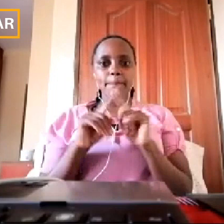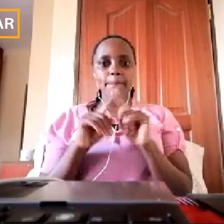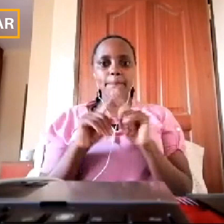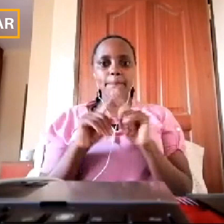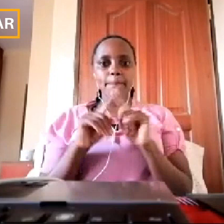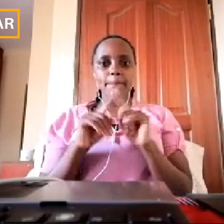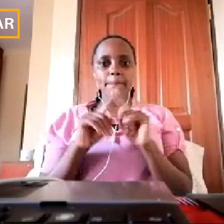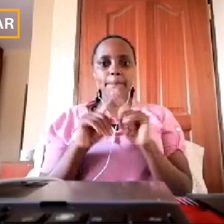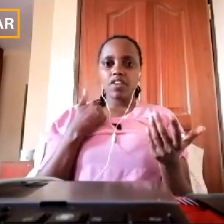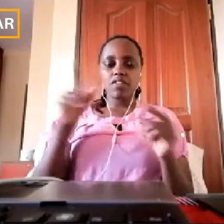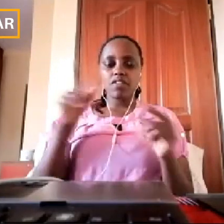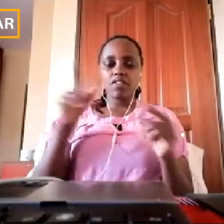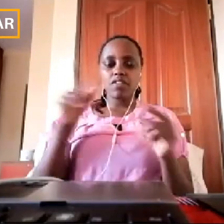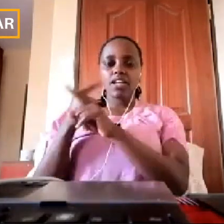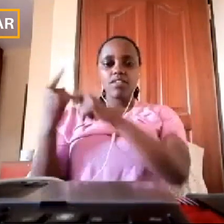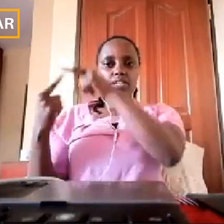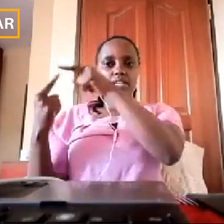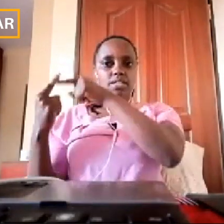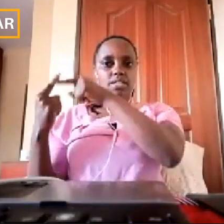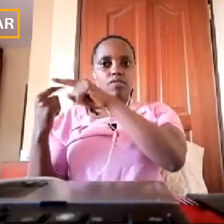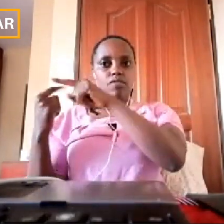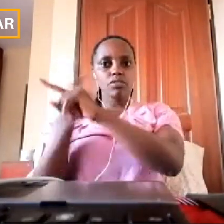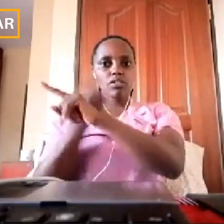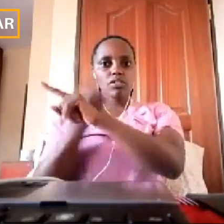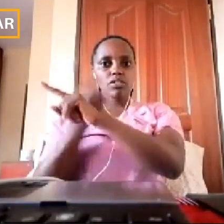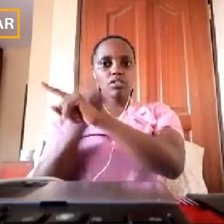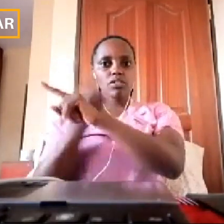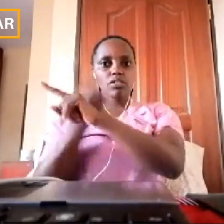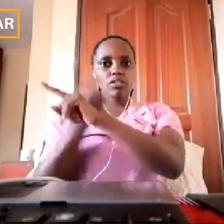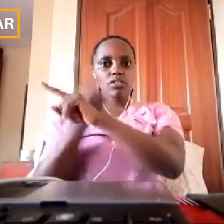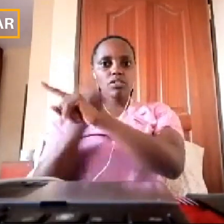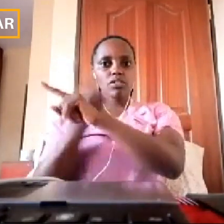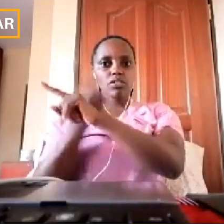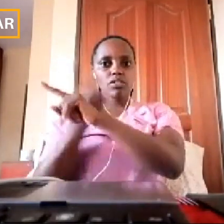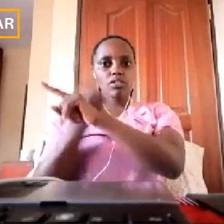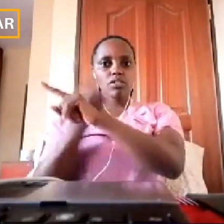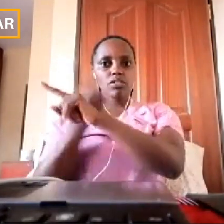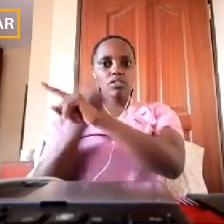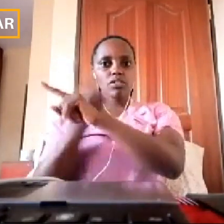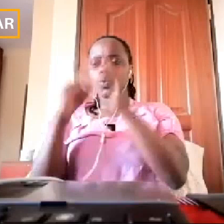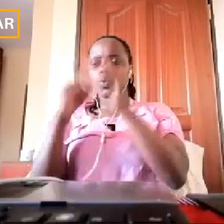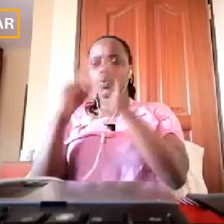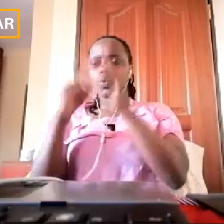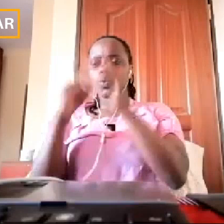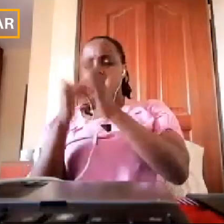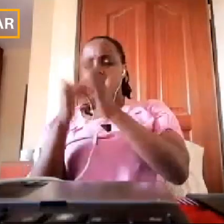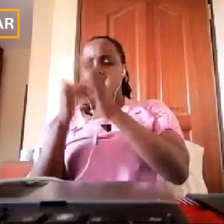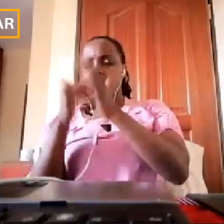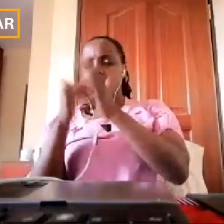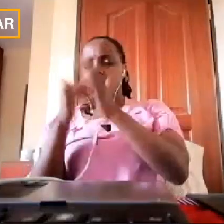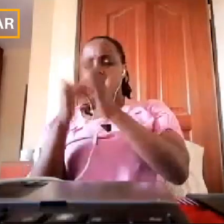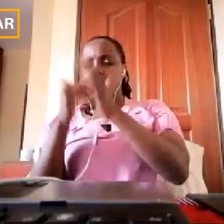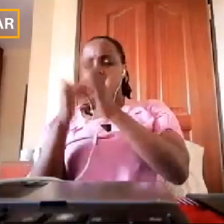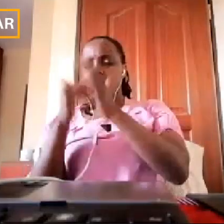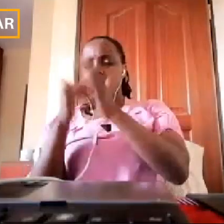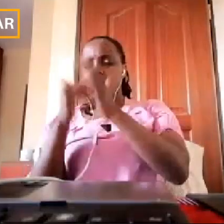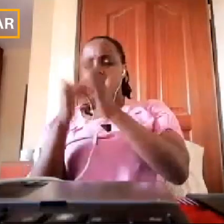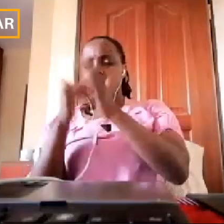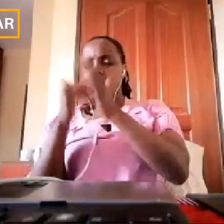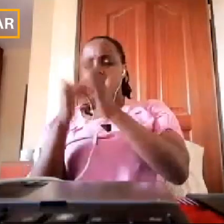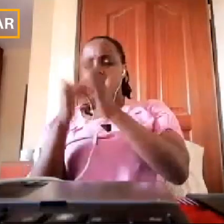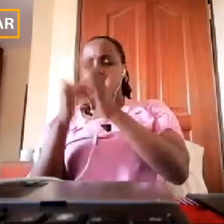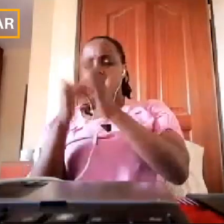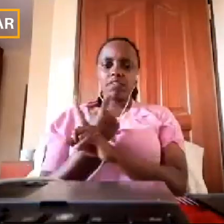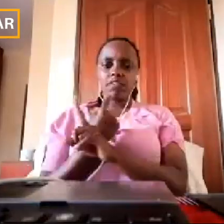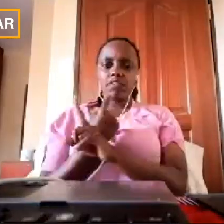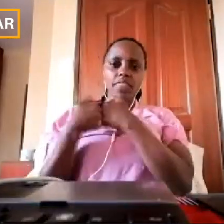had various experiences from different countries on what they've gone through. Some of it has been similar, some of it has been different.